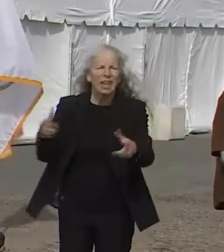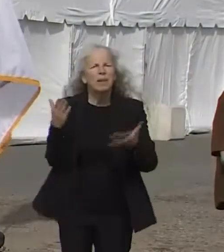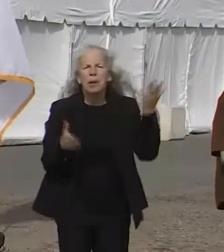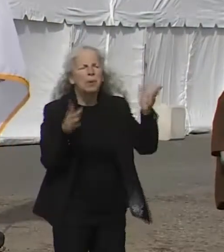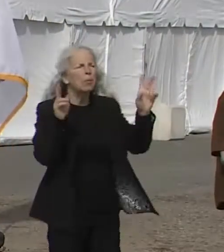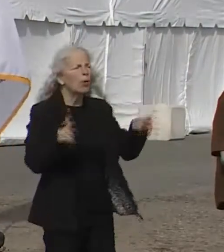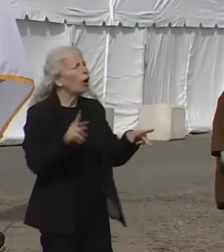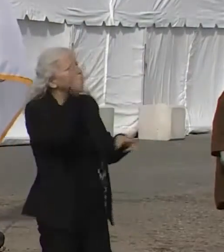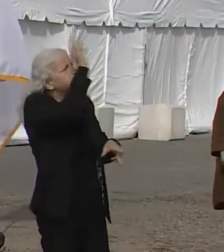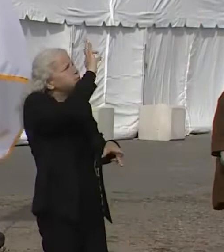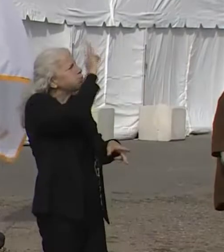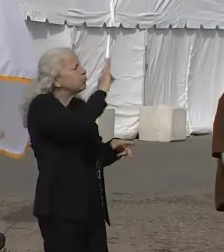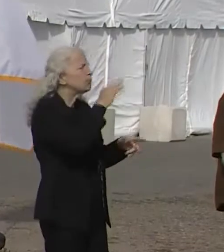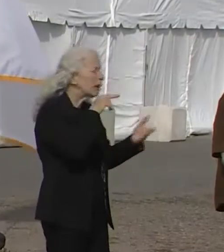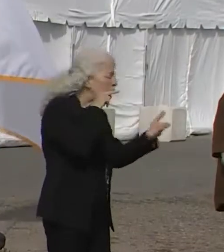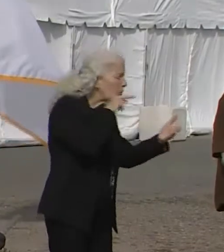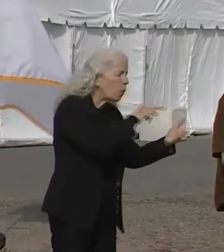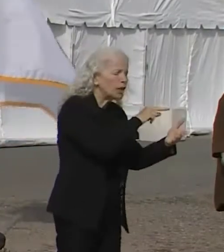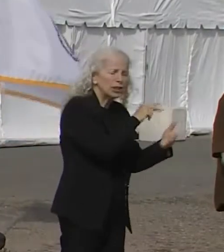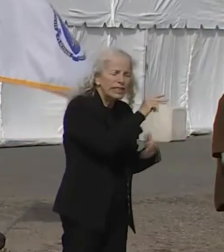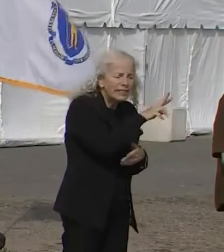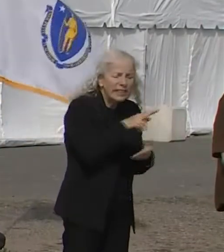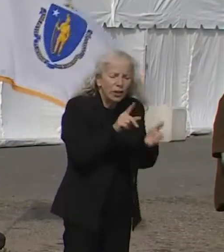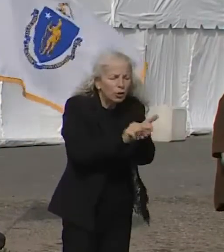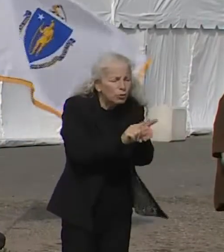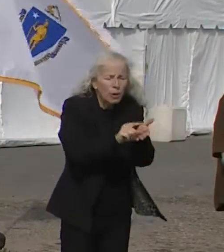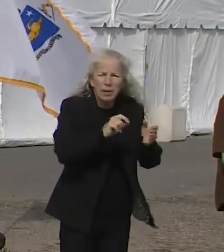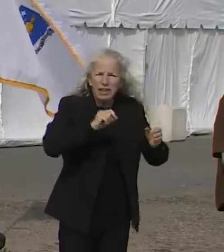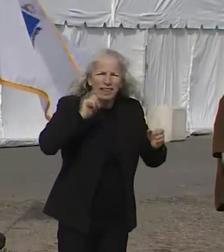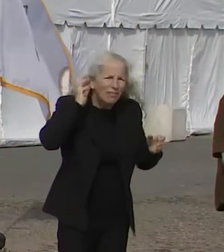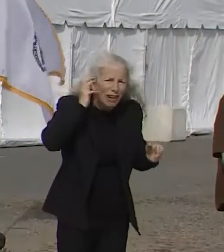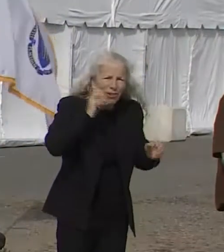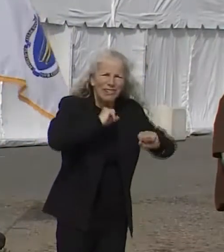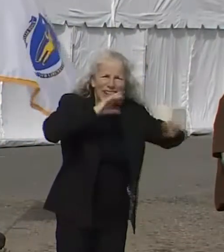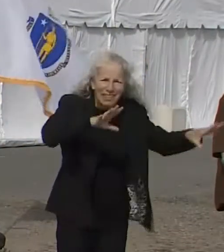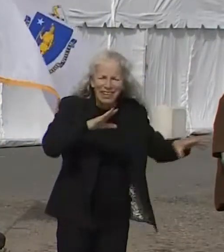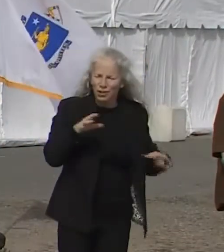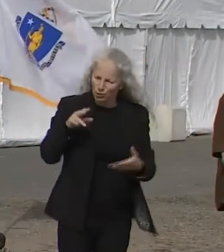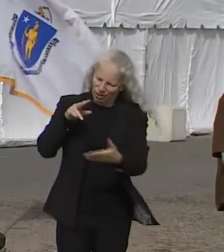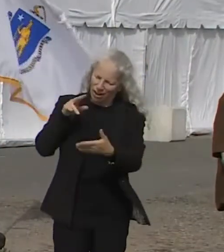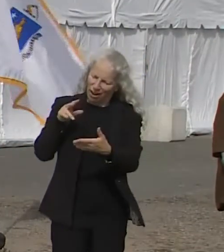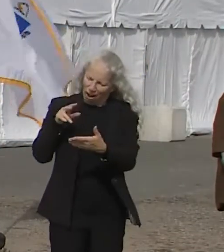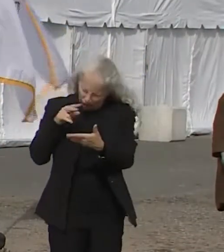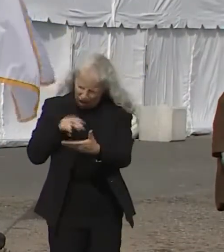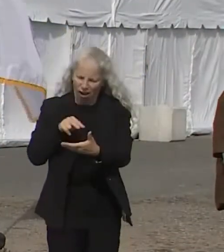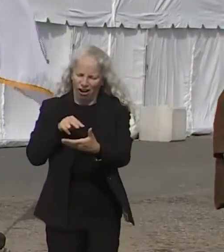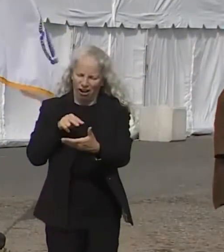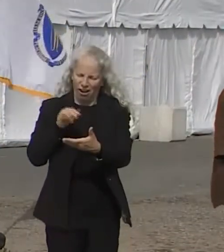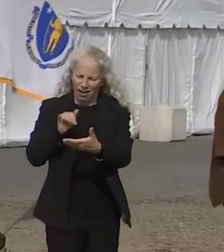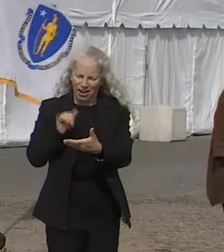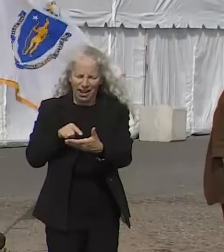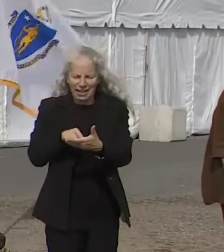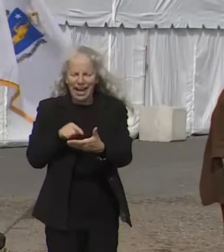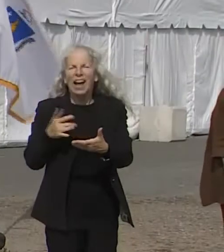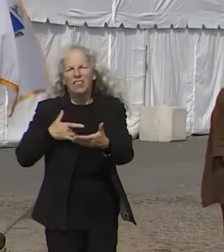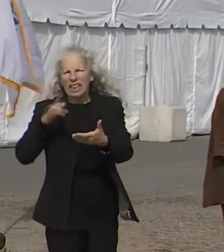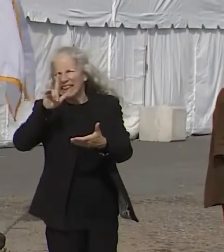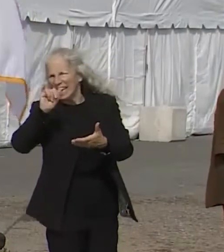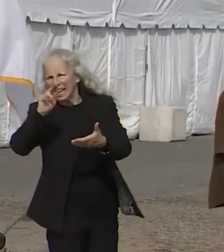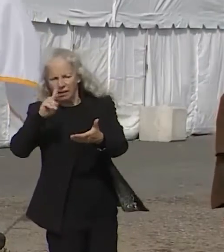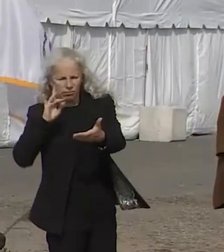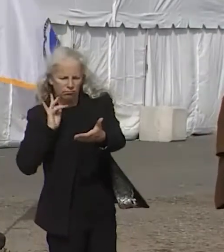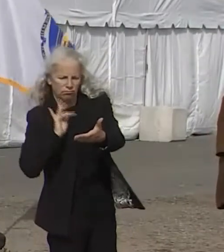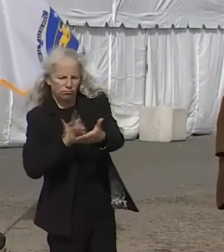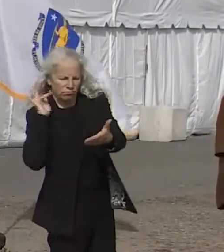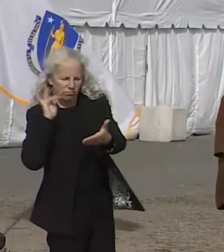TV or somewhere else in the news. The text alert contains a website link where folks can click to learn more about what